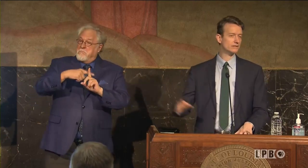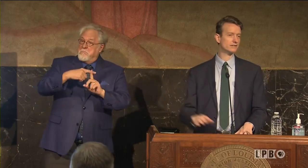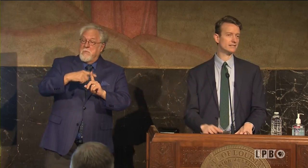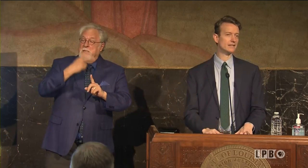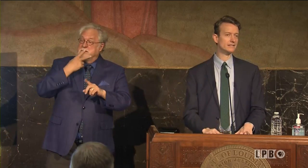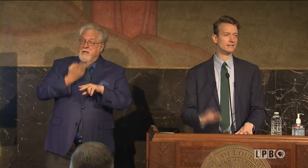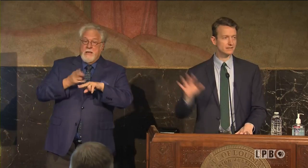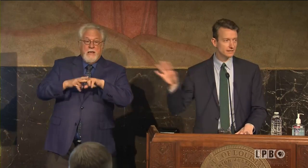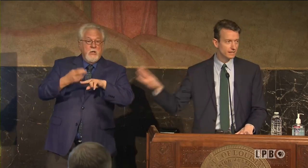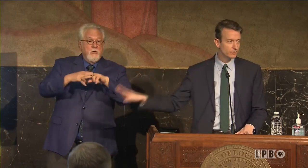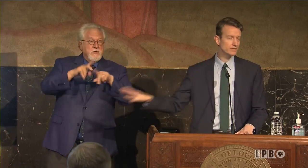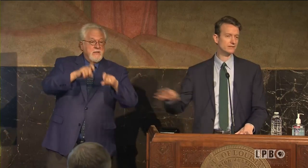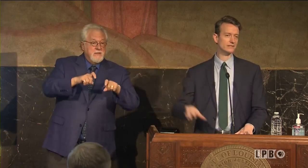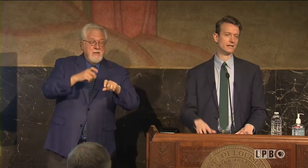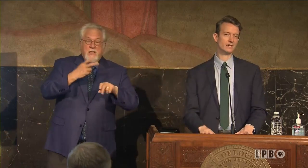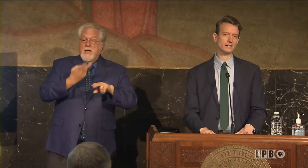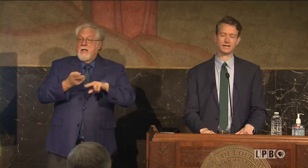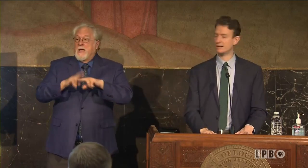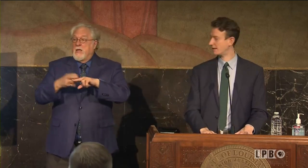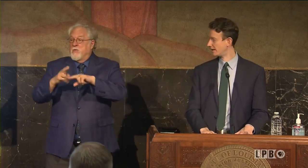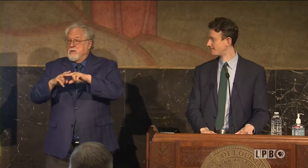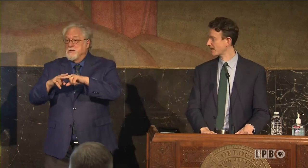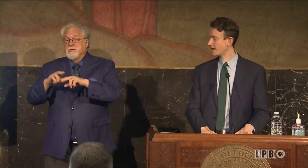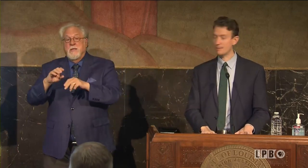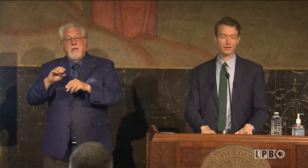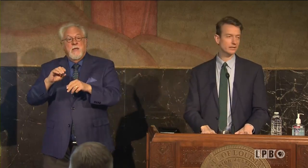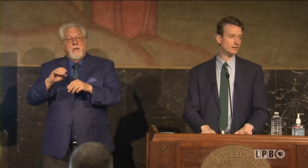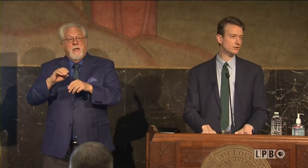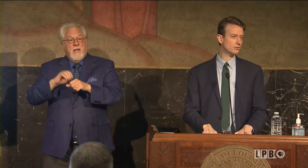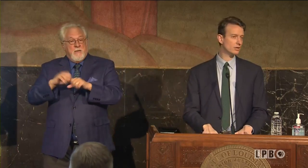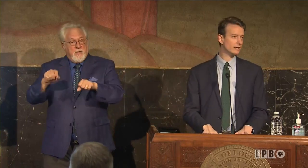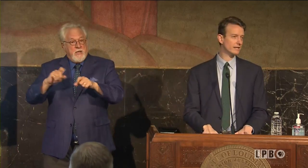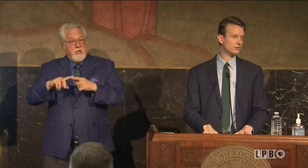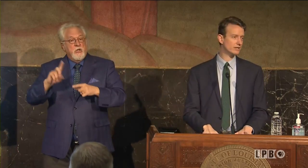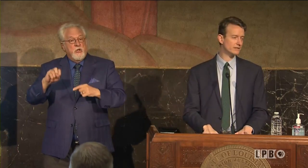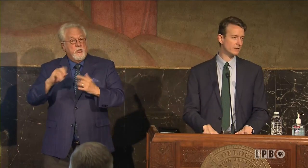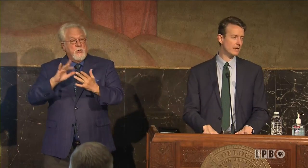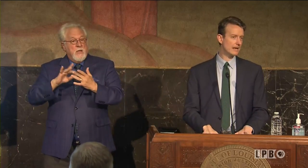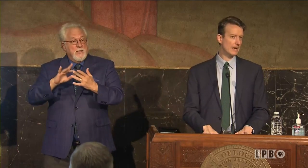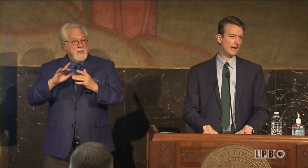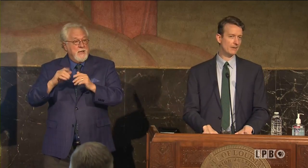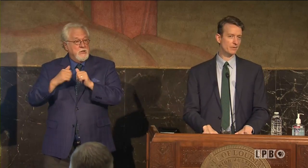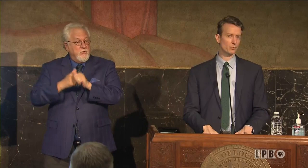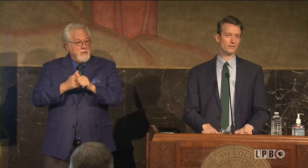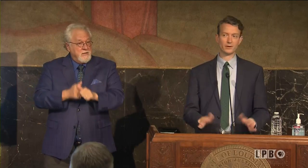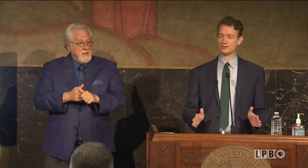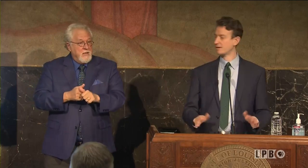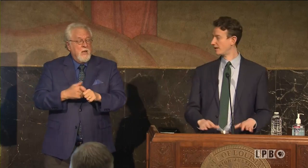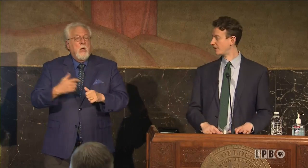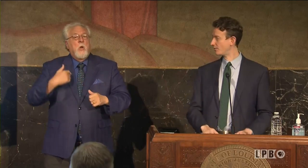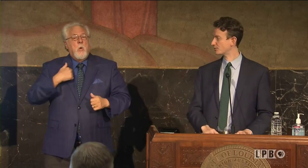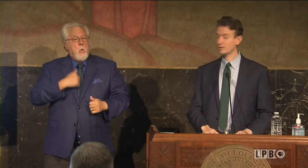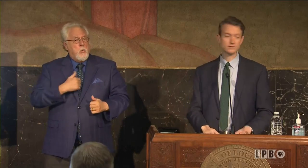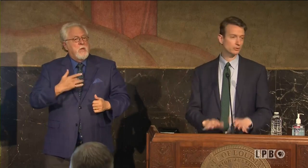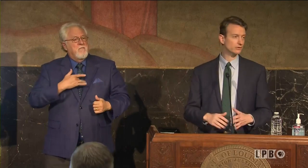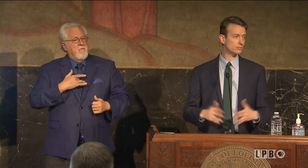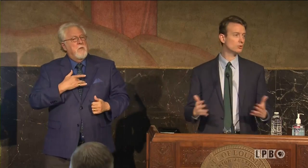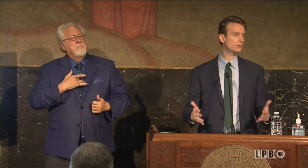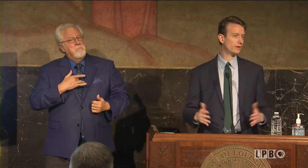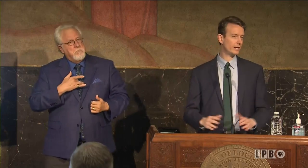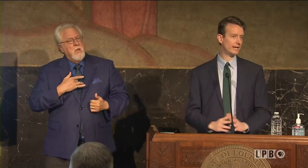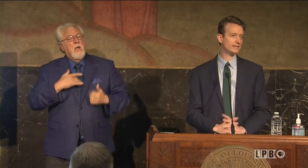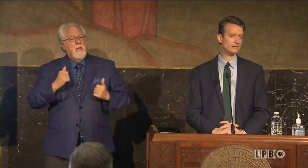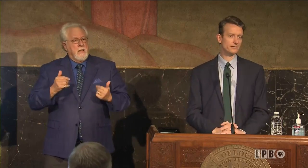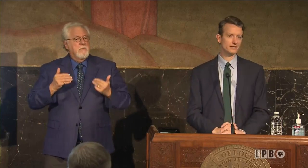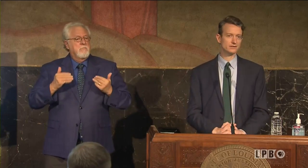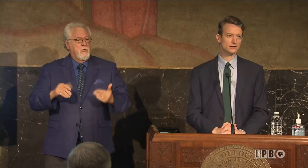the increases in testing, seeing the increases in ability to do contact tracing, we felt it was reasonable to